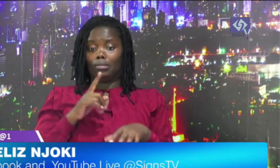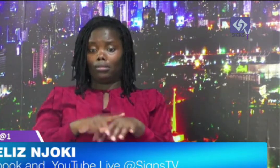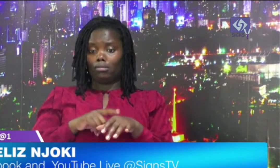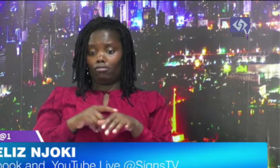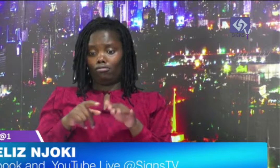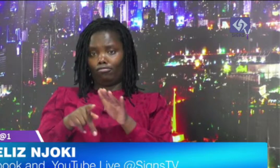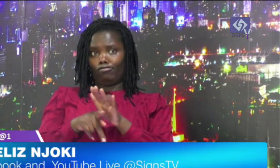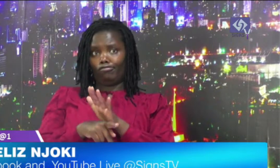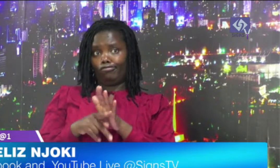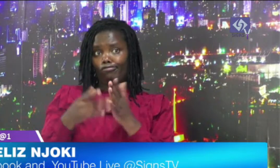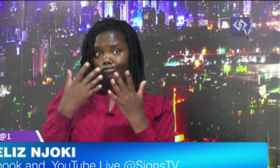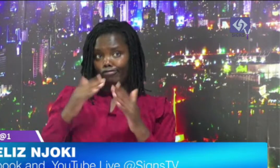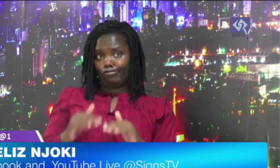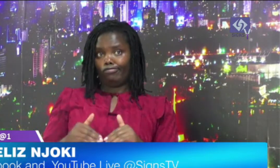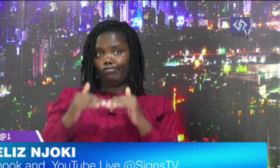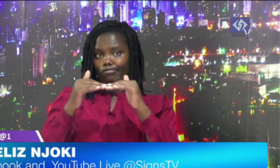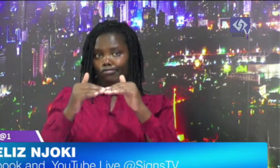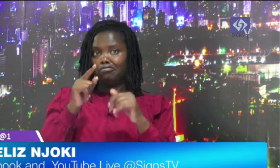of